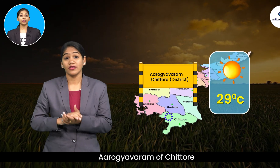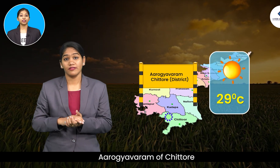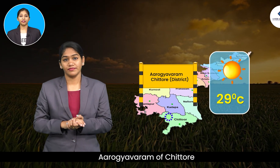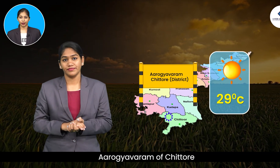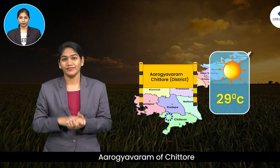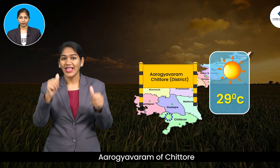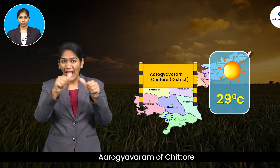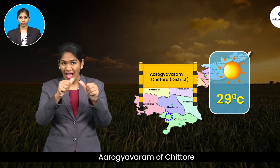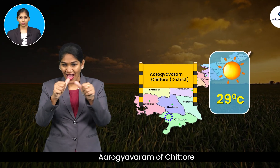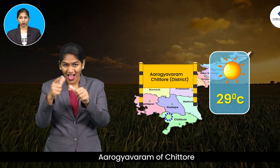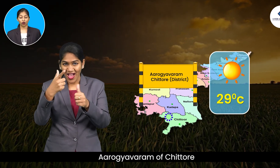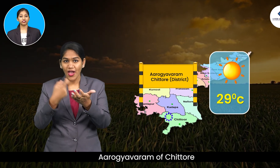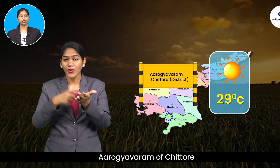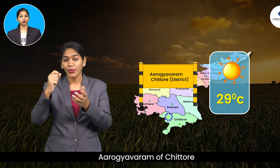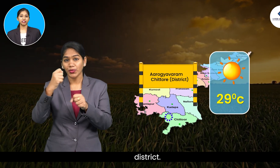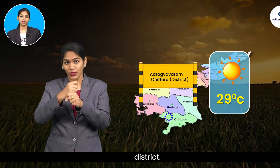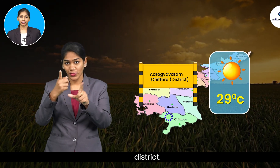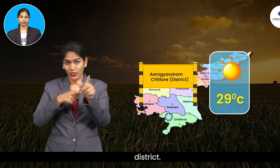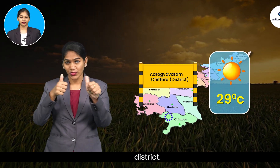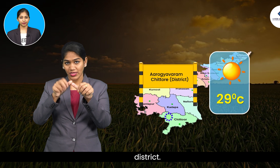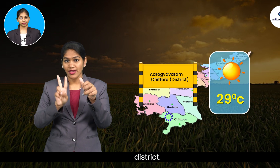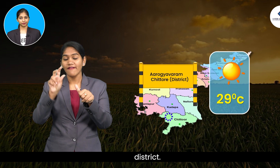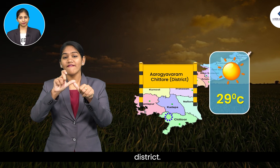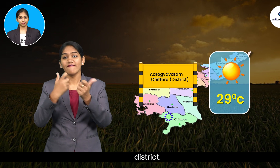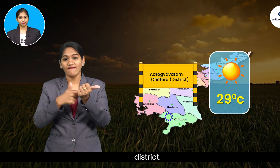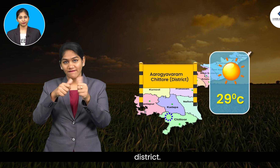Aarogyavaram Of Chittur district